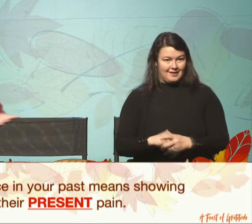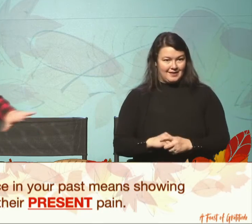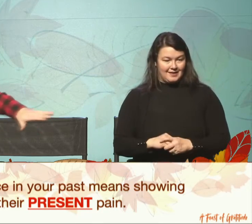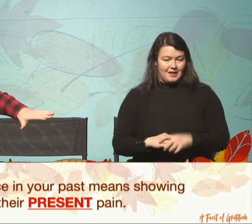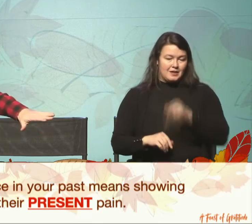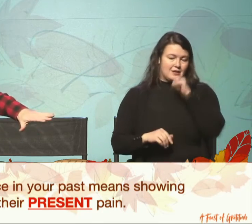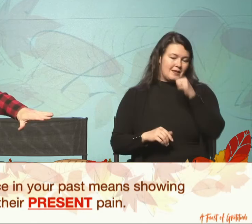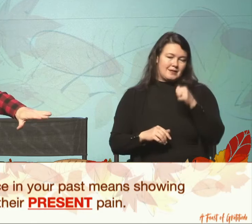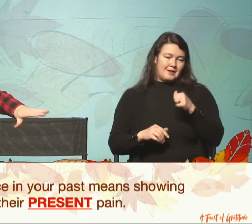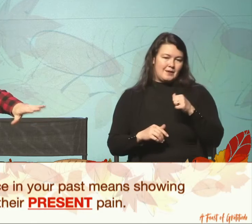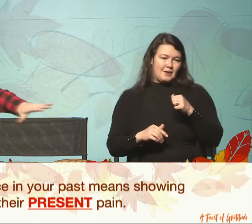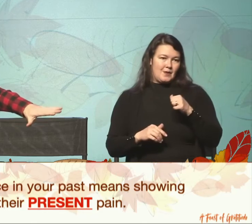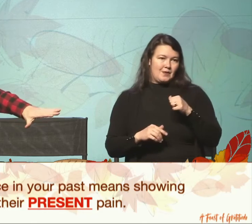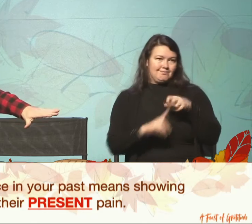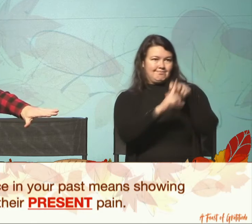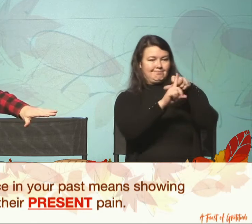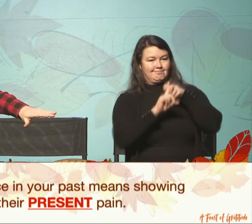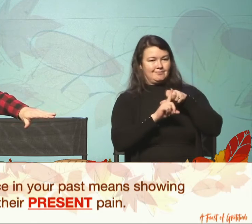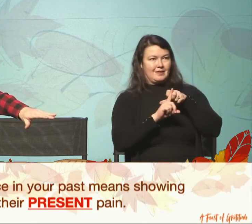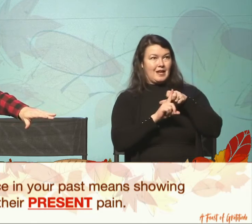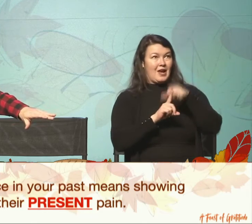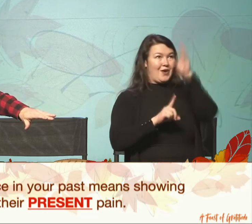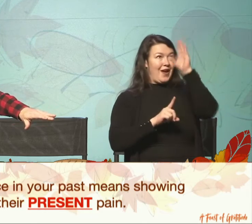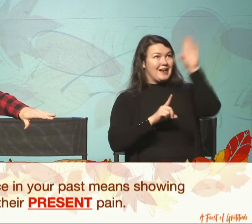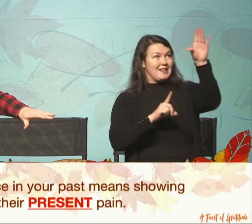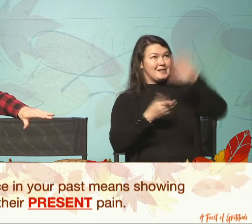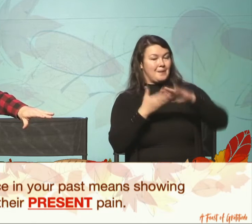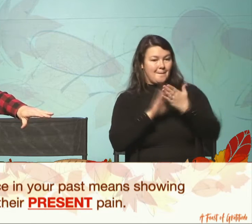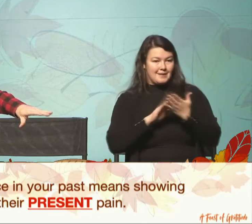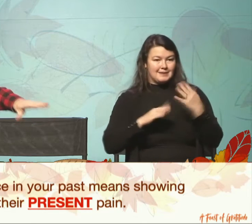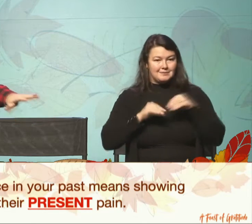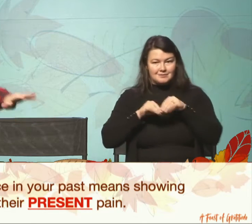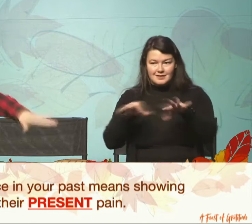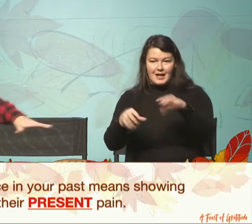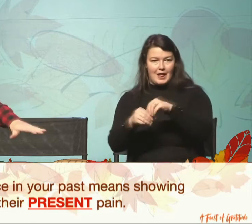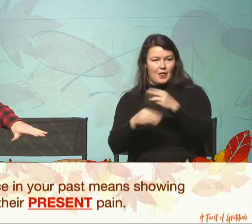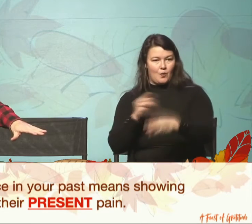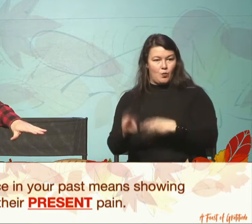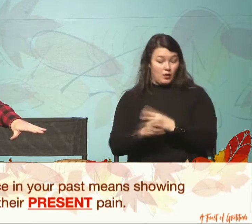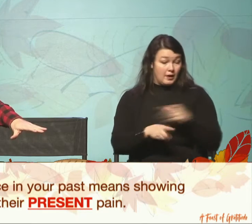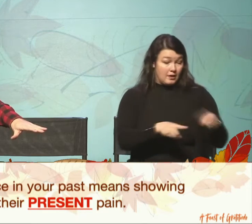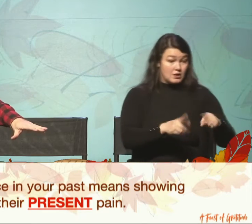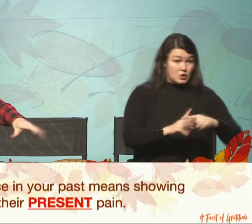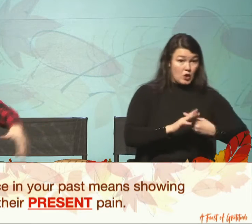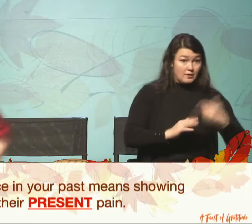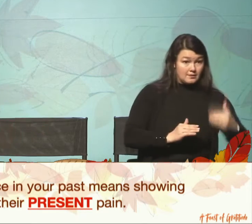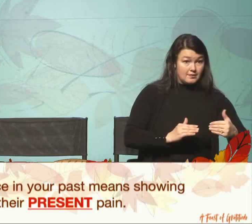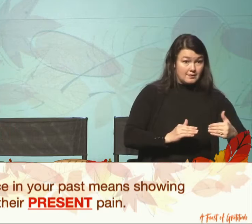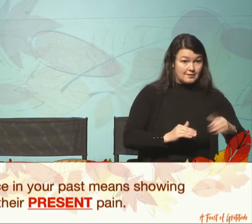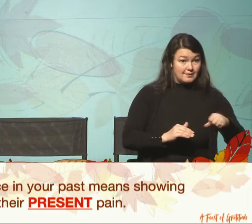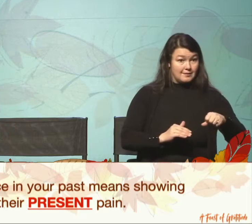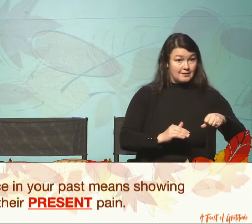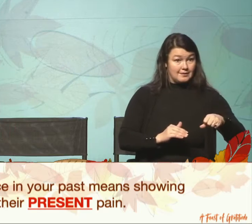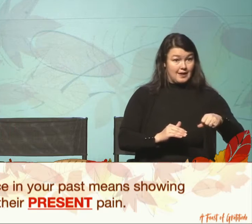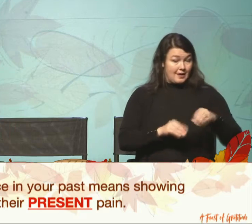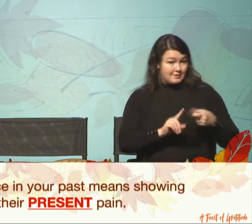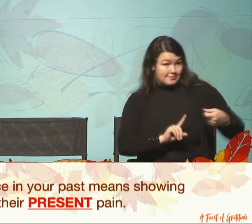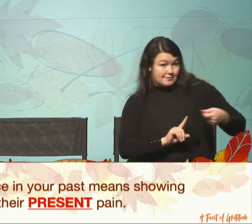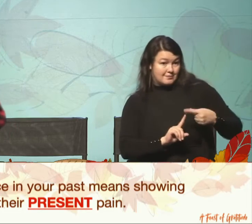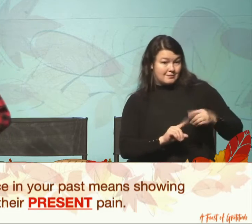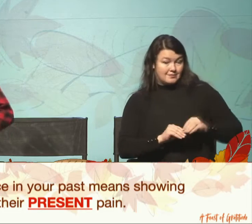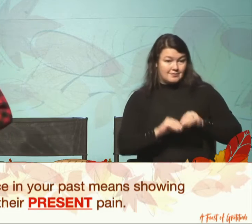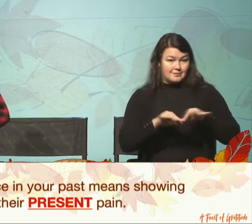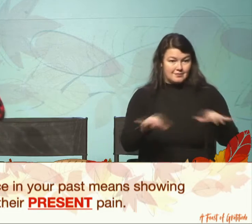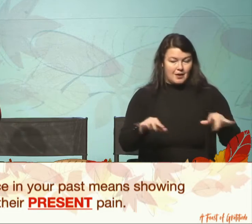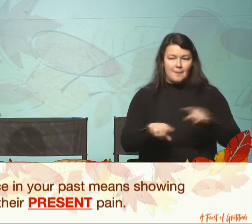doesn't bring God's peace into the world. It's a start. It's the catalyst, and it has to